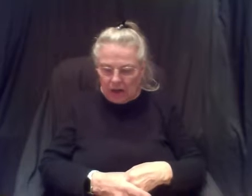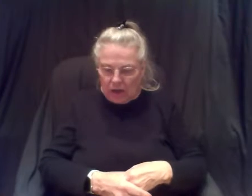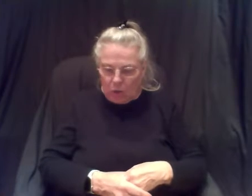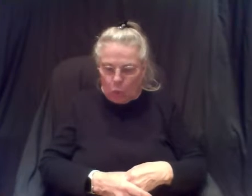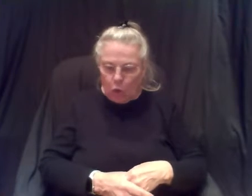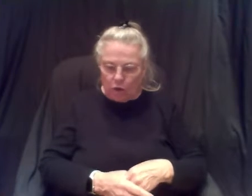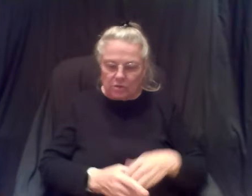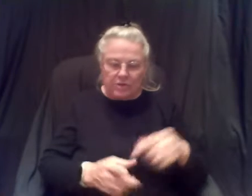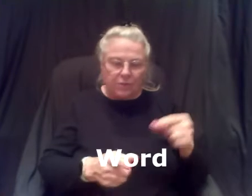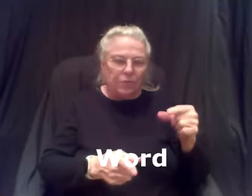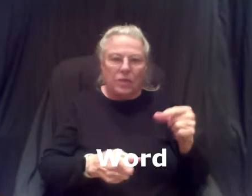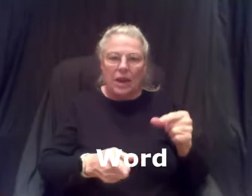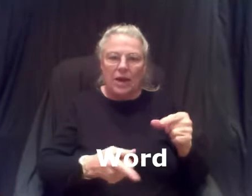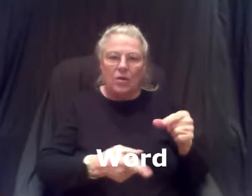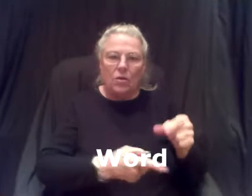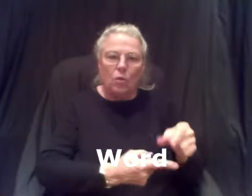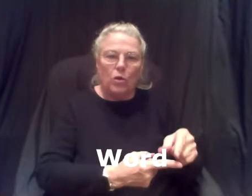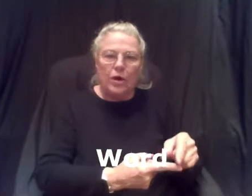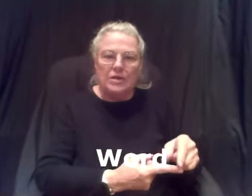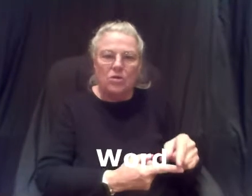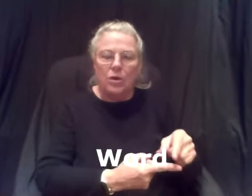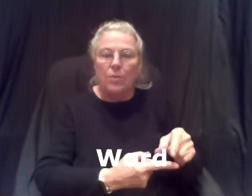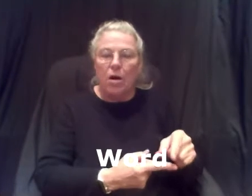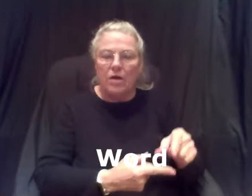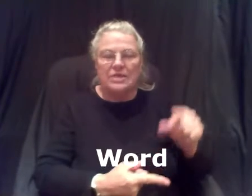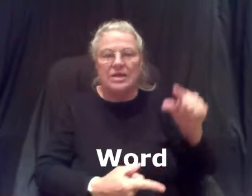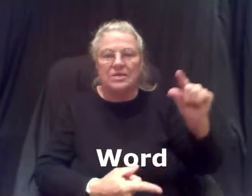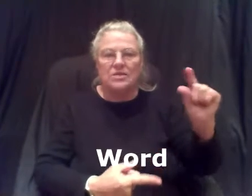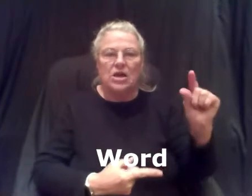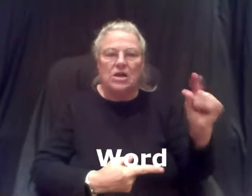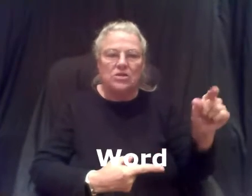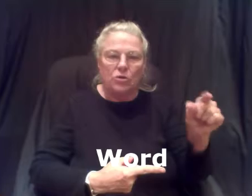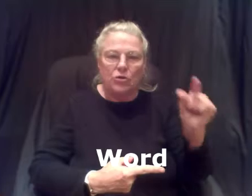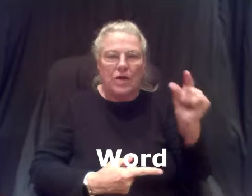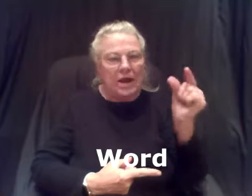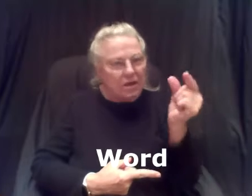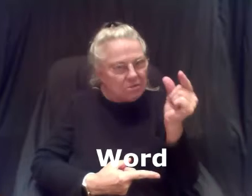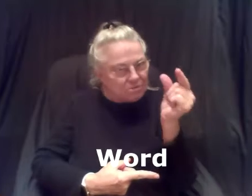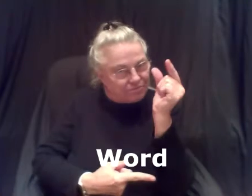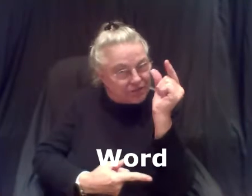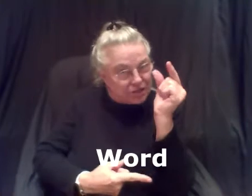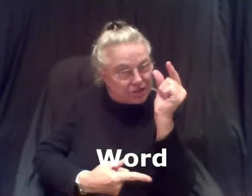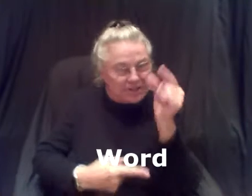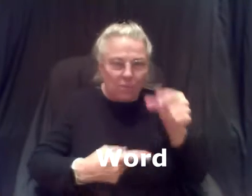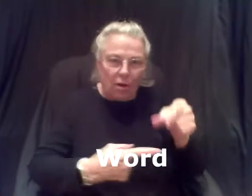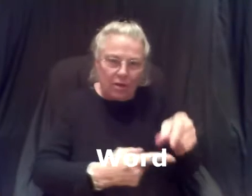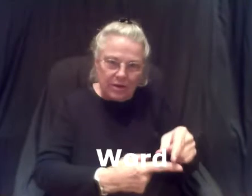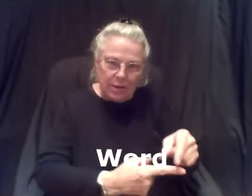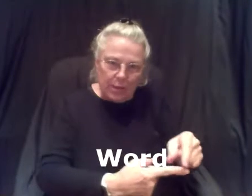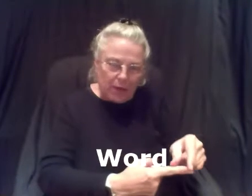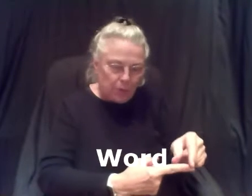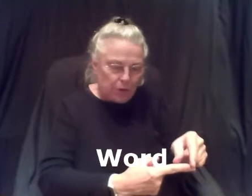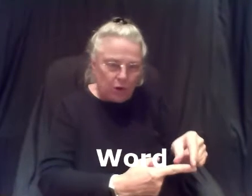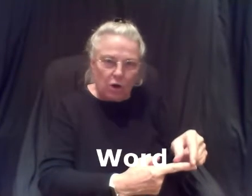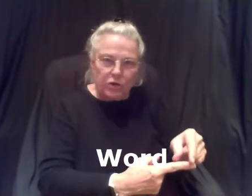Words, and word is only part of a sentence. So you take just a small amount, put it onto